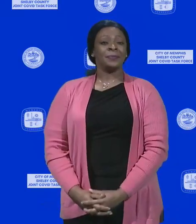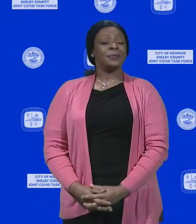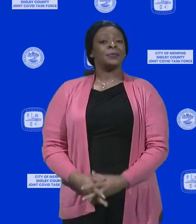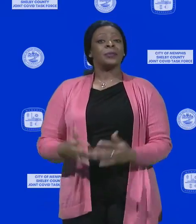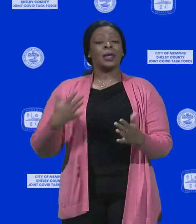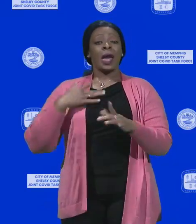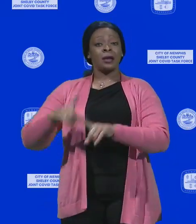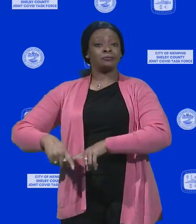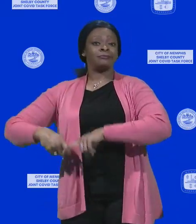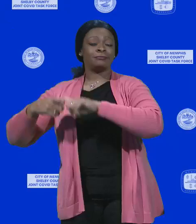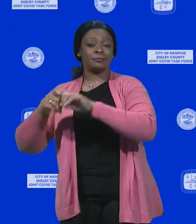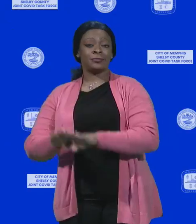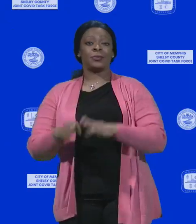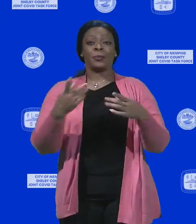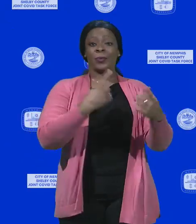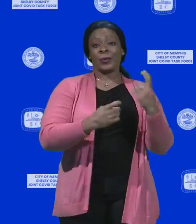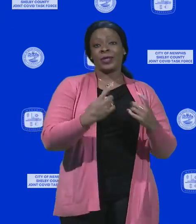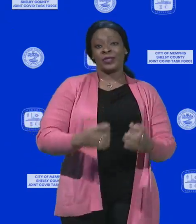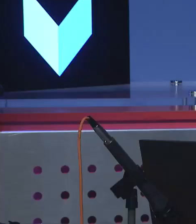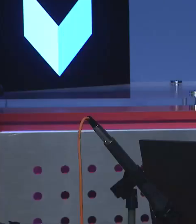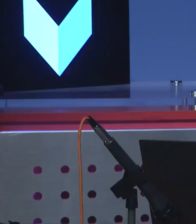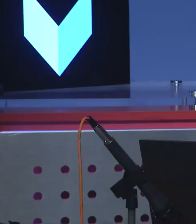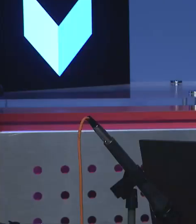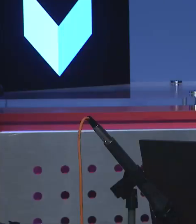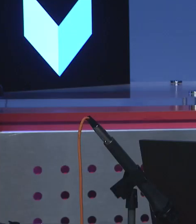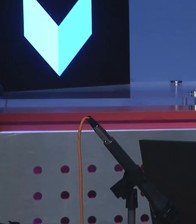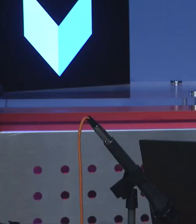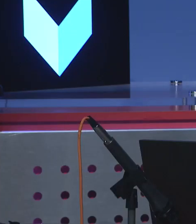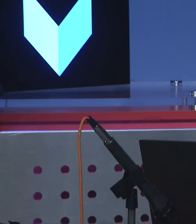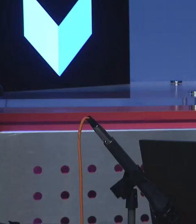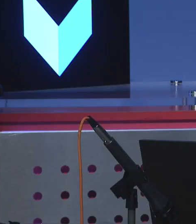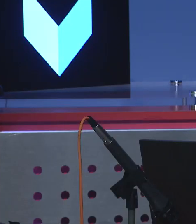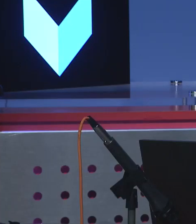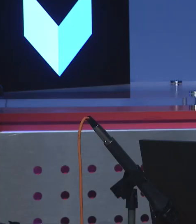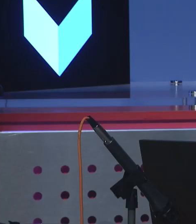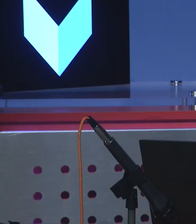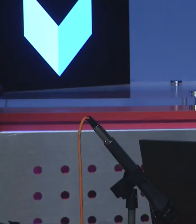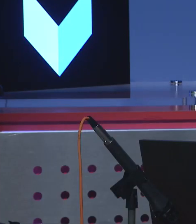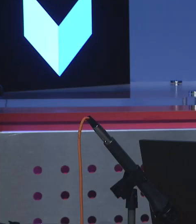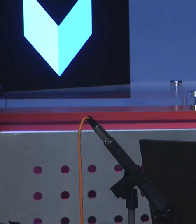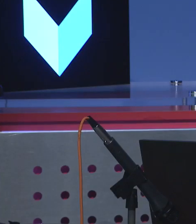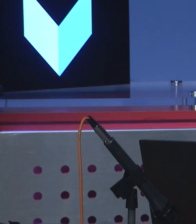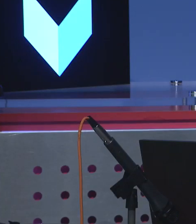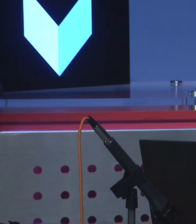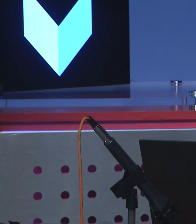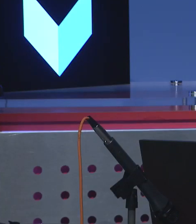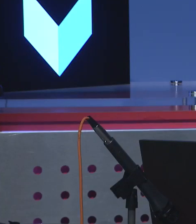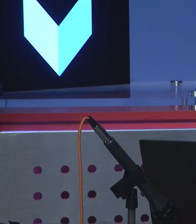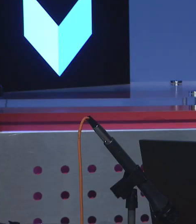that, I'll stop and take any questions. Corn Kennedy, Commercial Appeal.